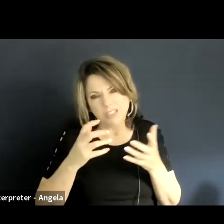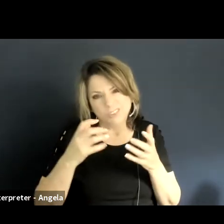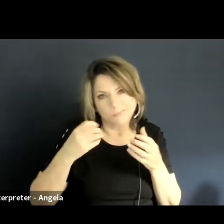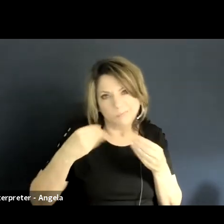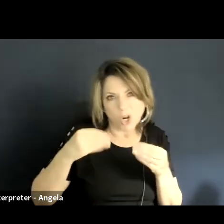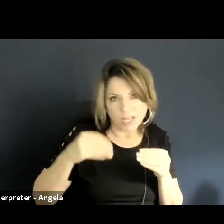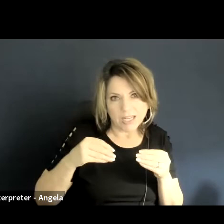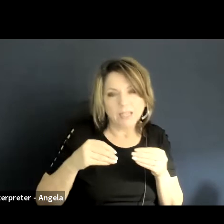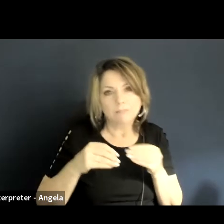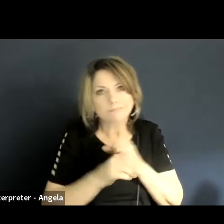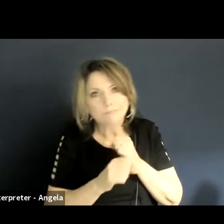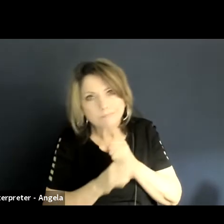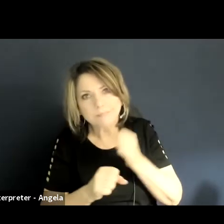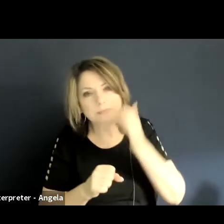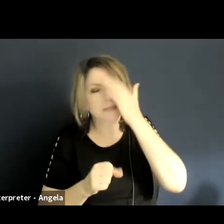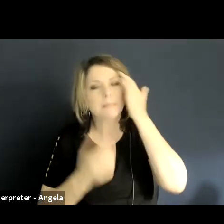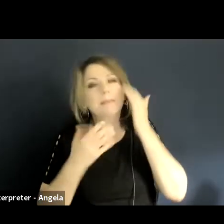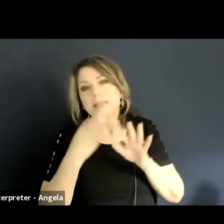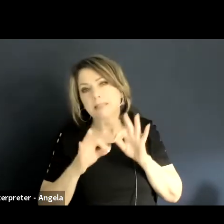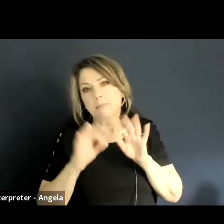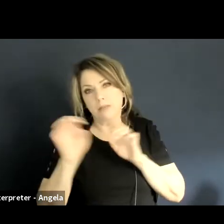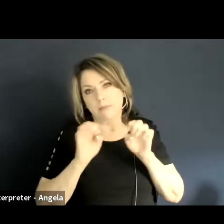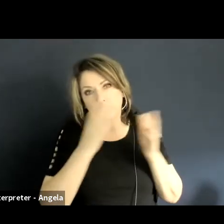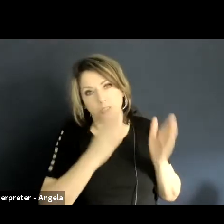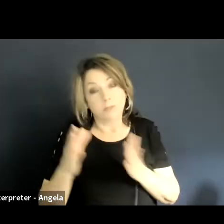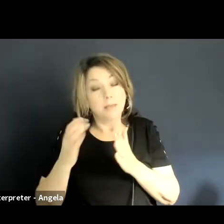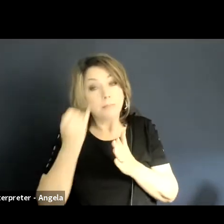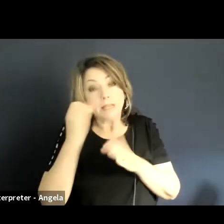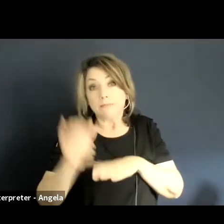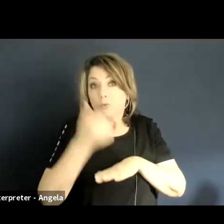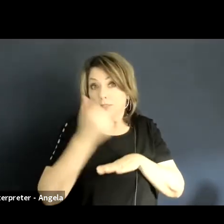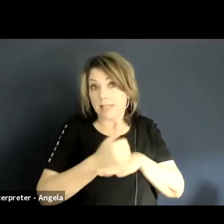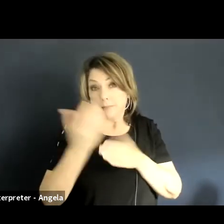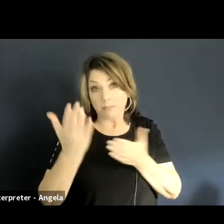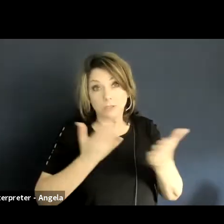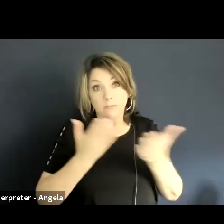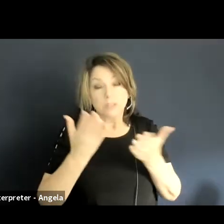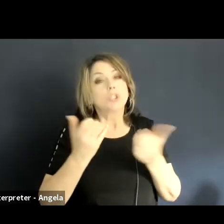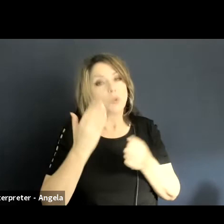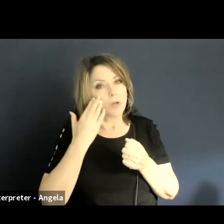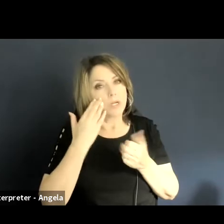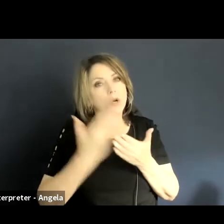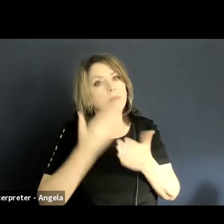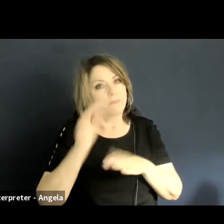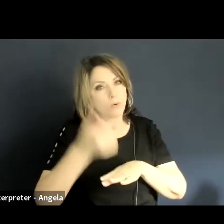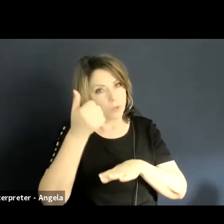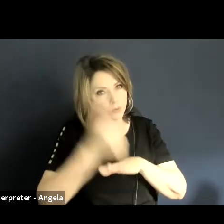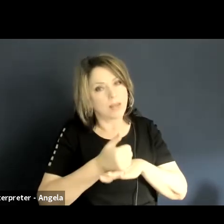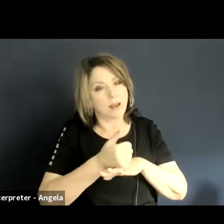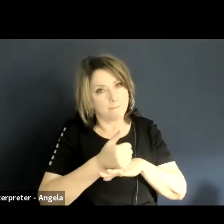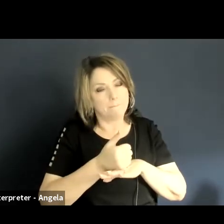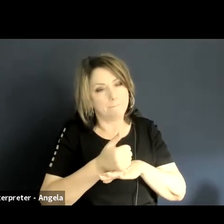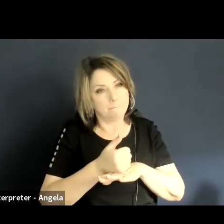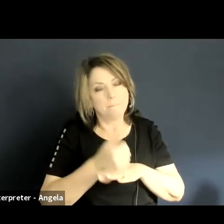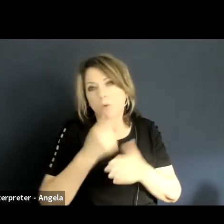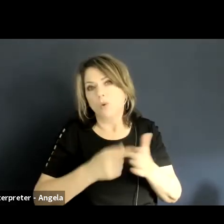simpler evaluation plan. But if you're setting up a service, you want to know before you set it up that what it takes